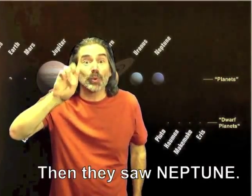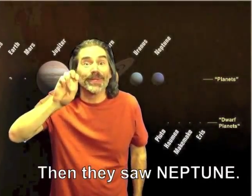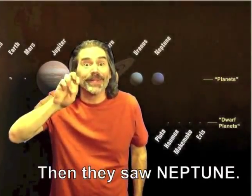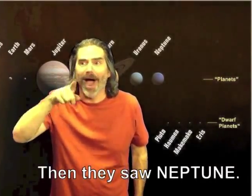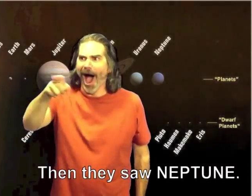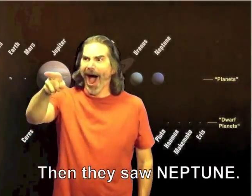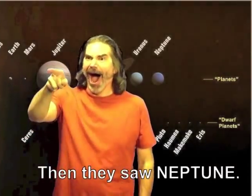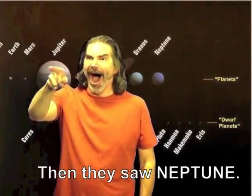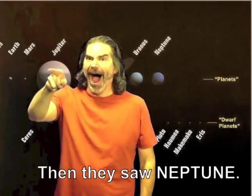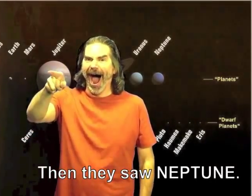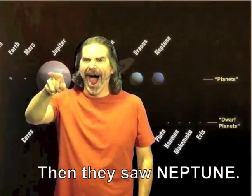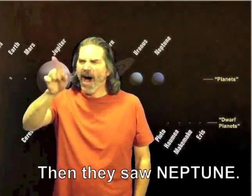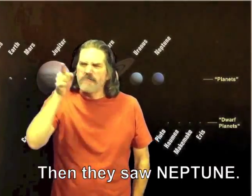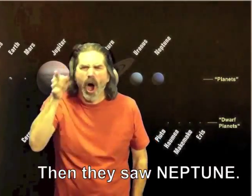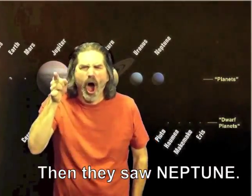And then they saw Neptune.